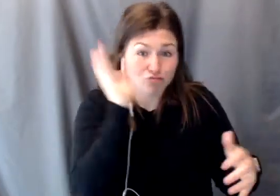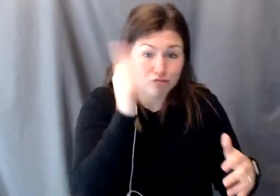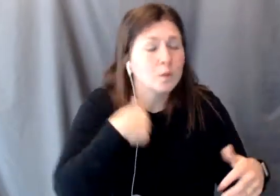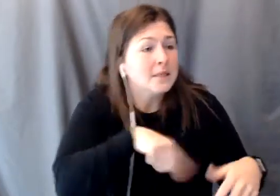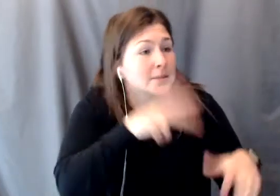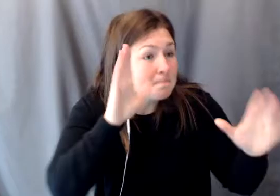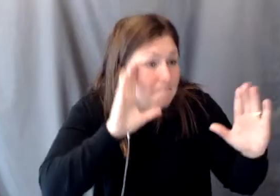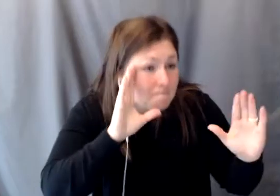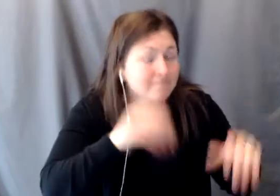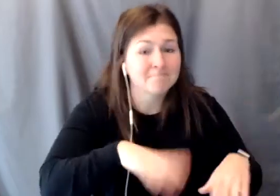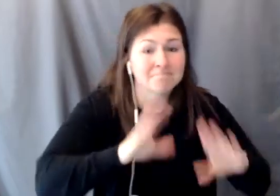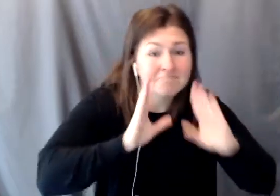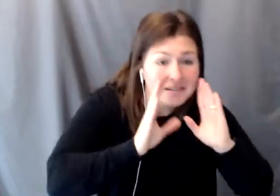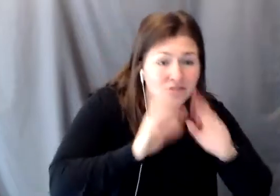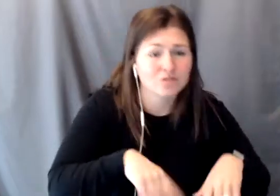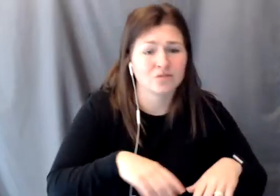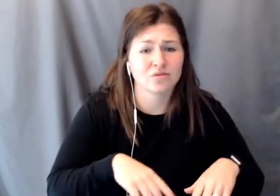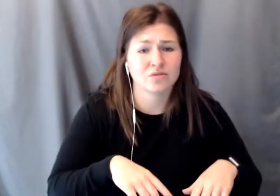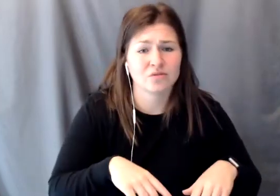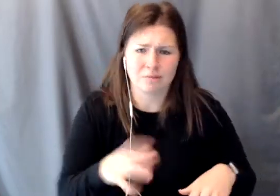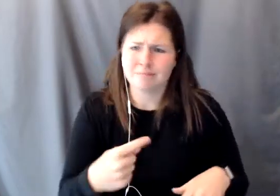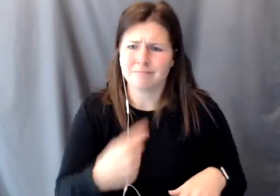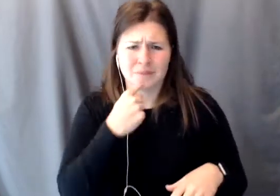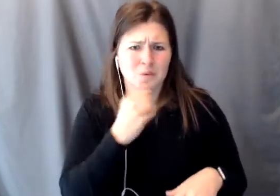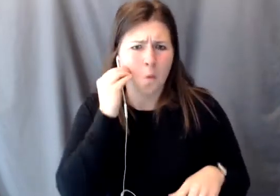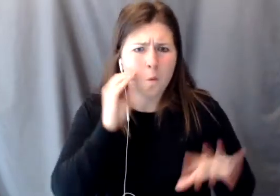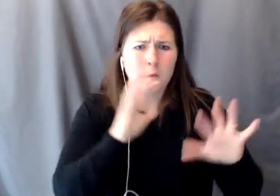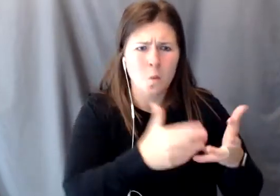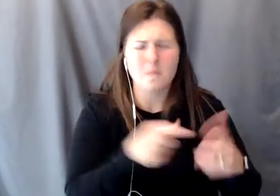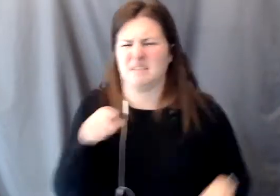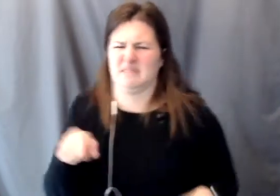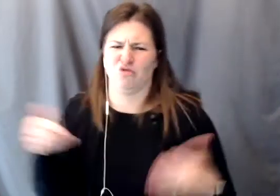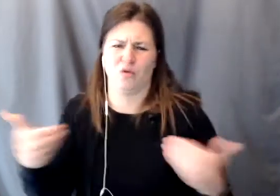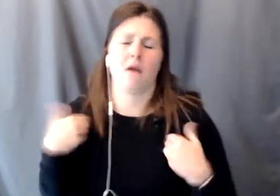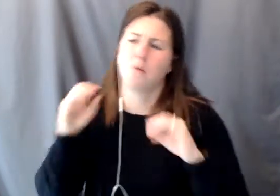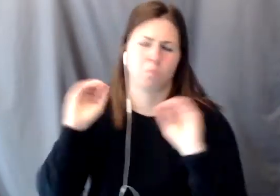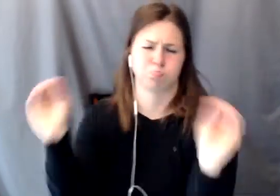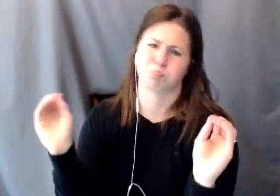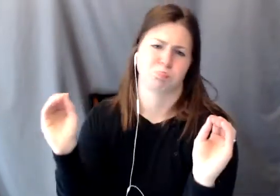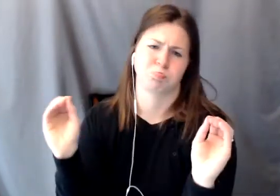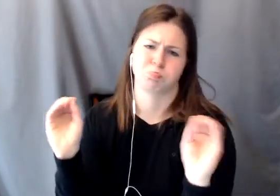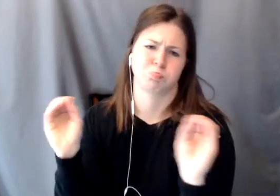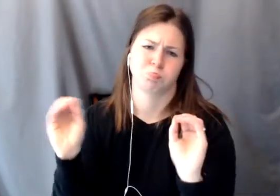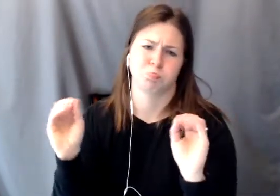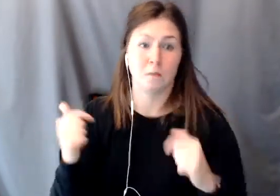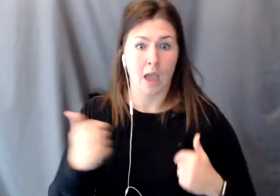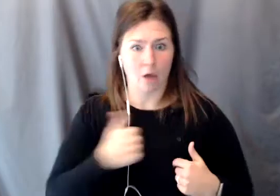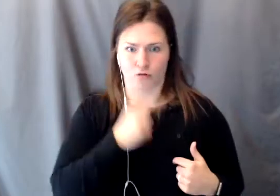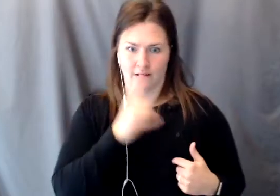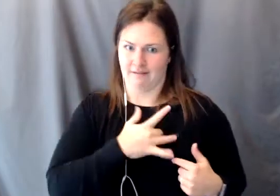like you don't miss your home group meeting. I mean, it's just like I had such a connection with my home group in Eau Claire, and I was having